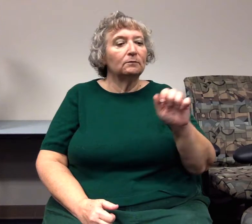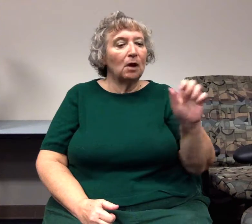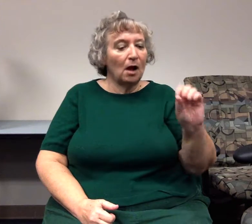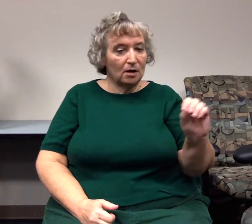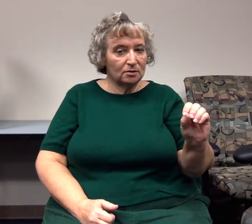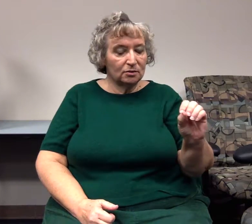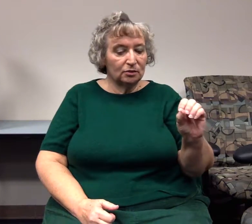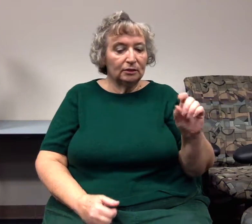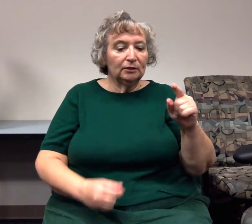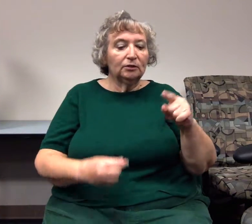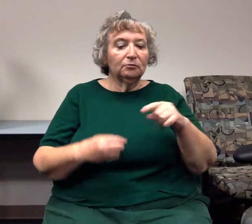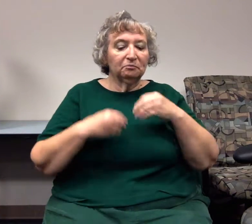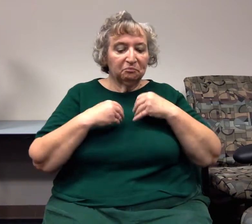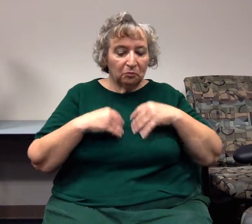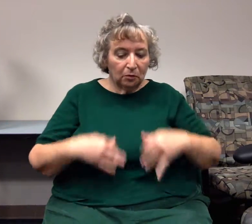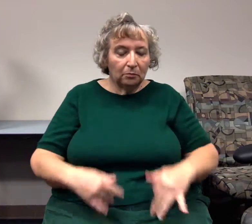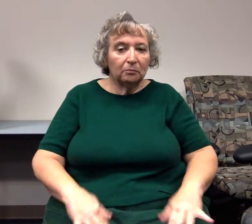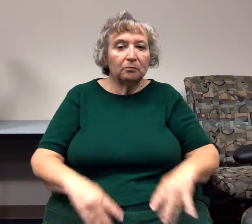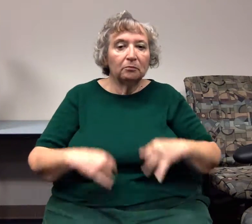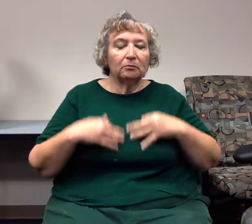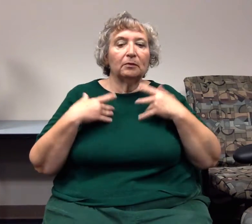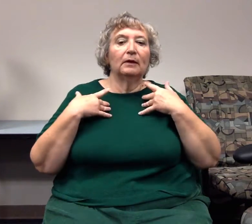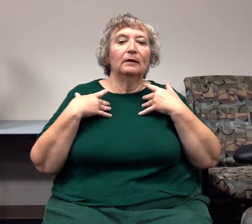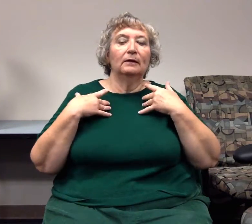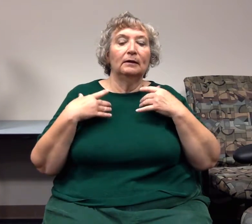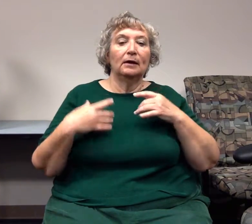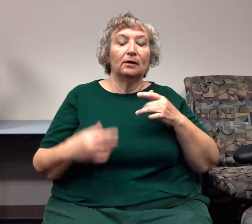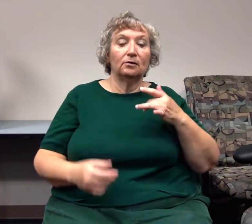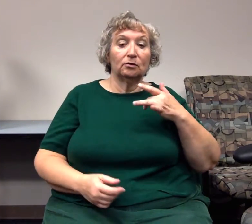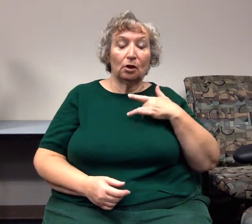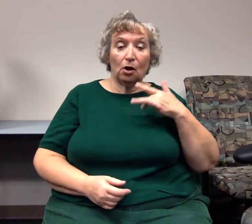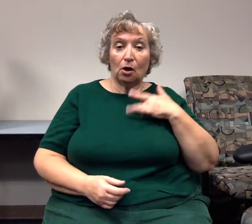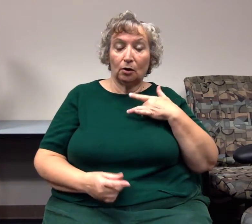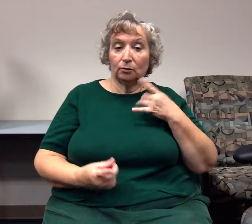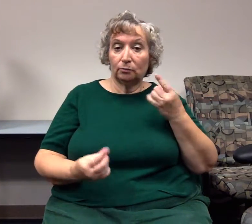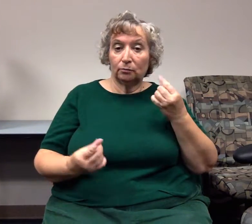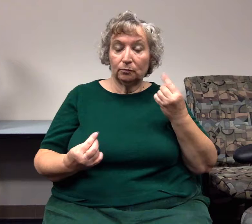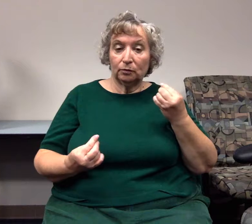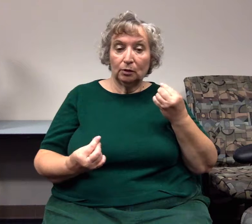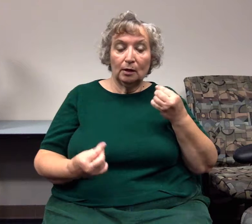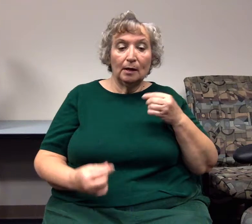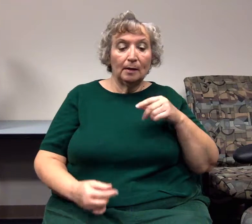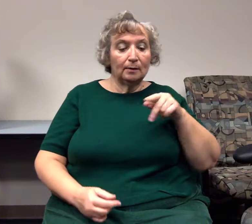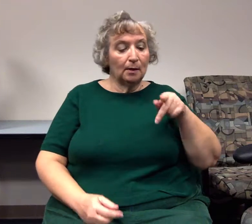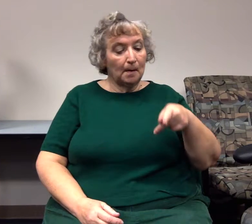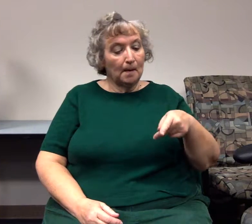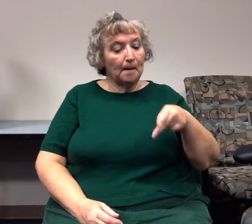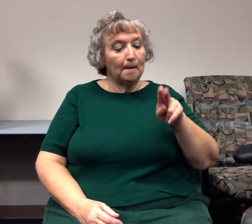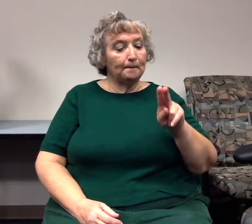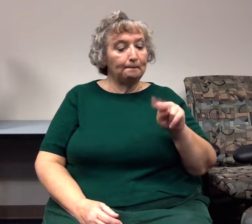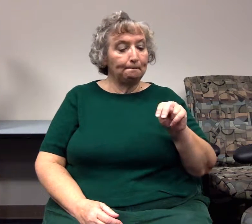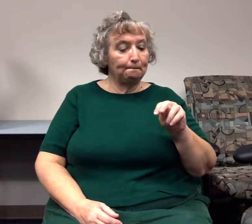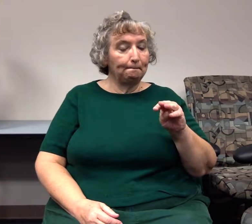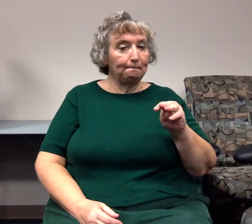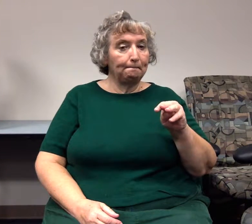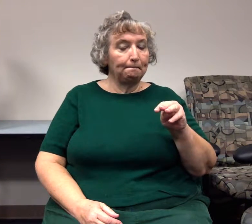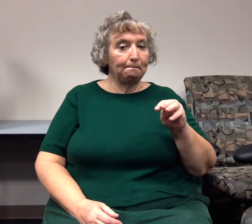the pumping, and our heart is a very special muscle, and it's really just about the size of